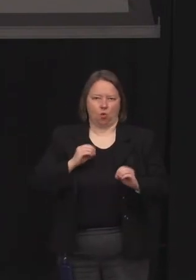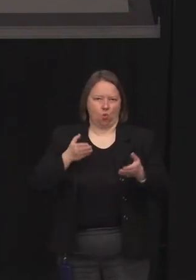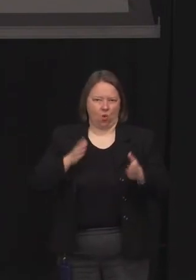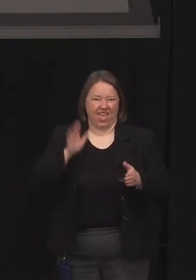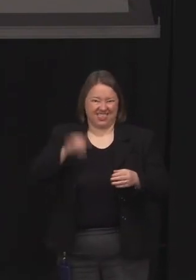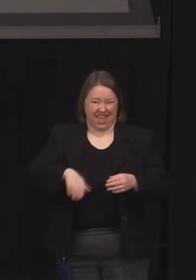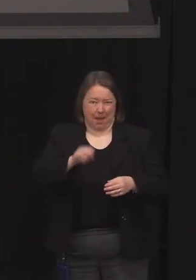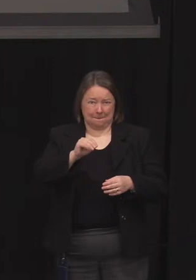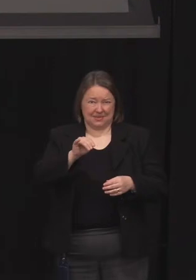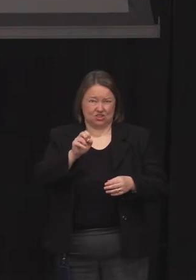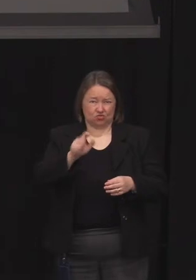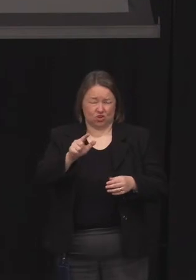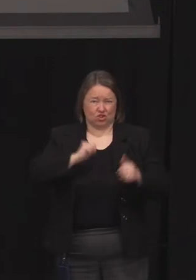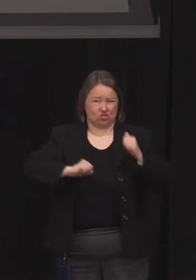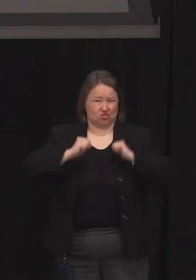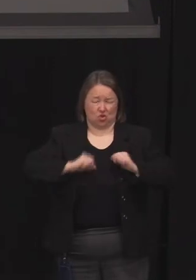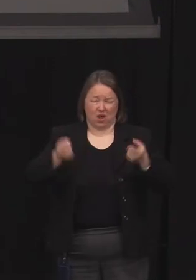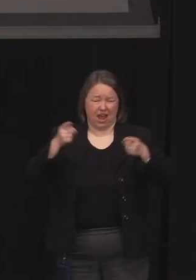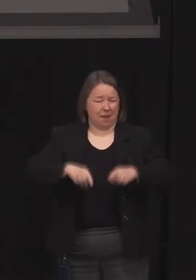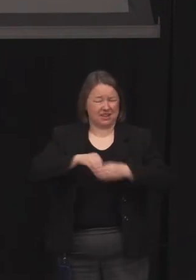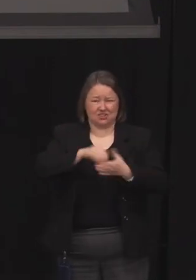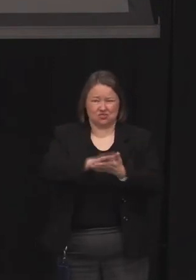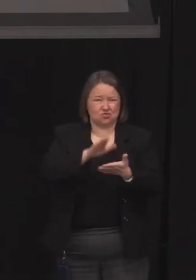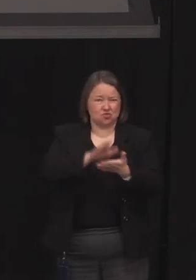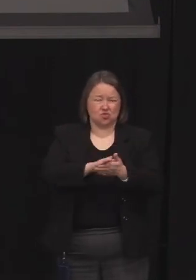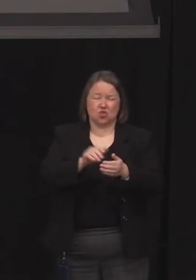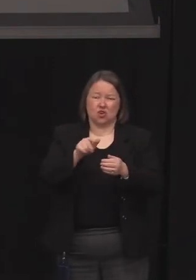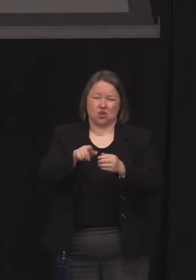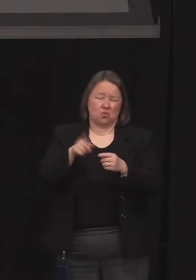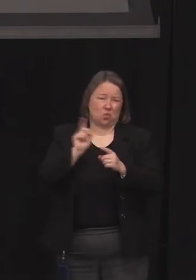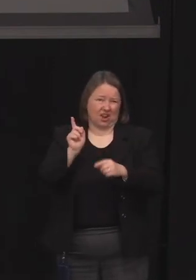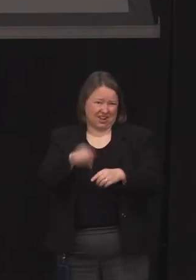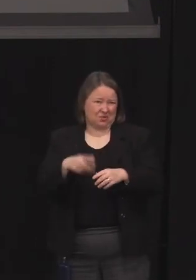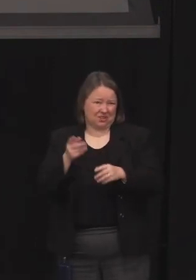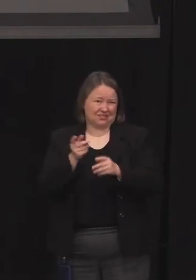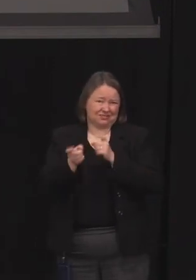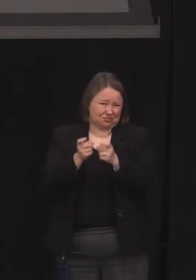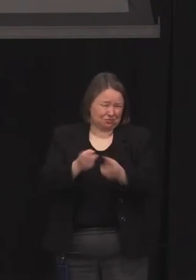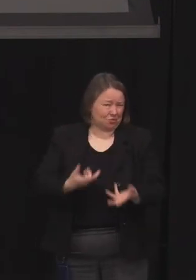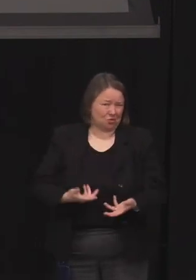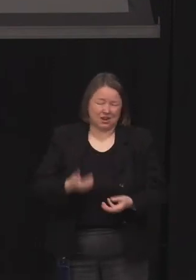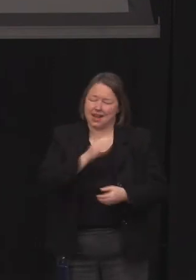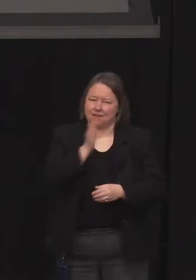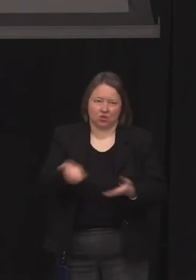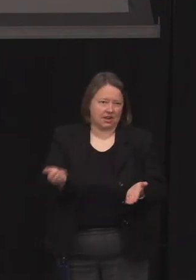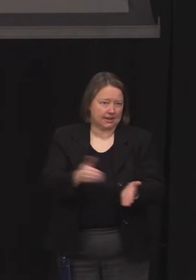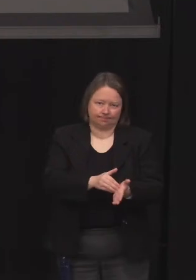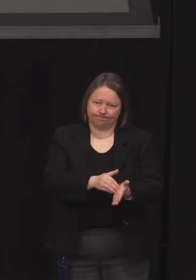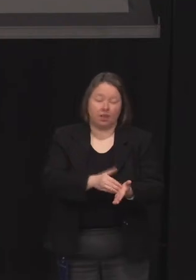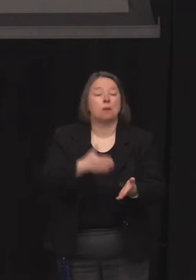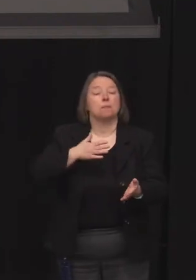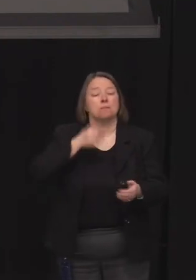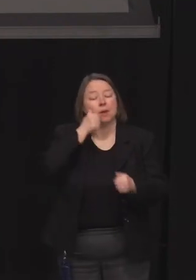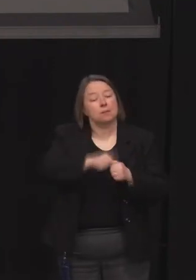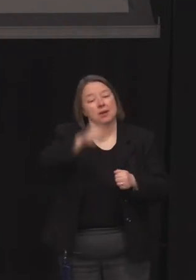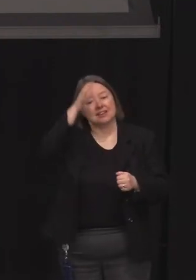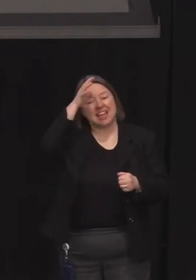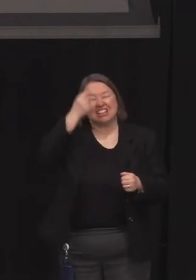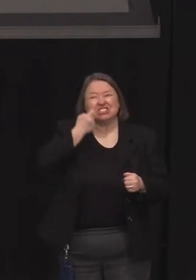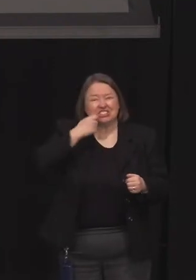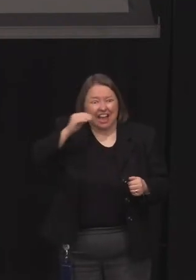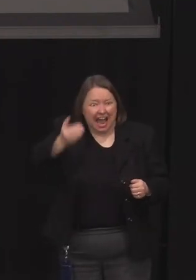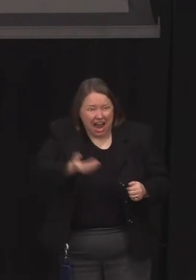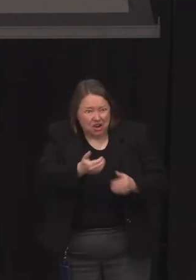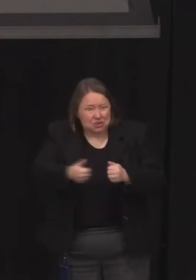minstrel show to occur in a school facility under his watch or ever again. Now remember, my dad had just been hired